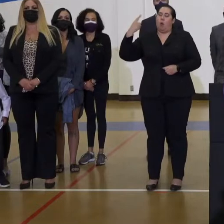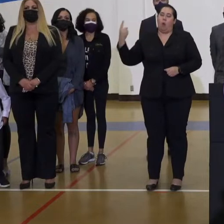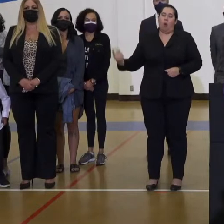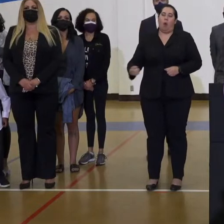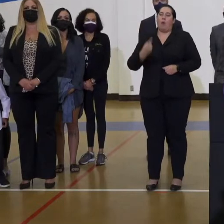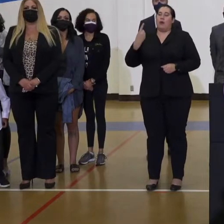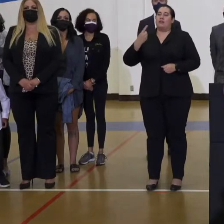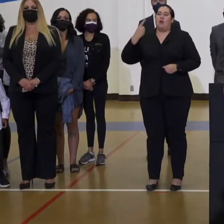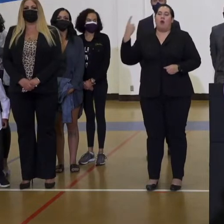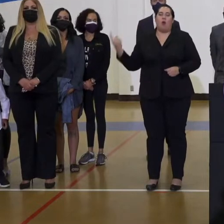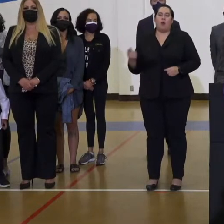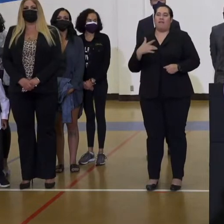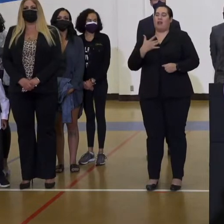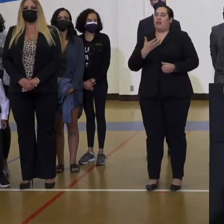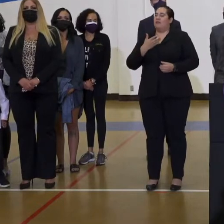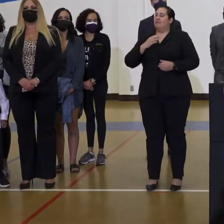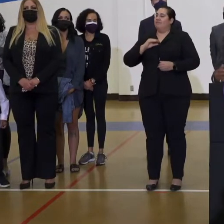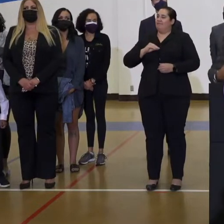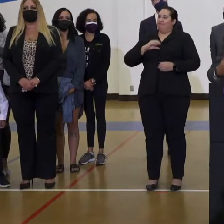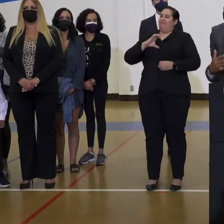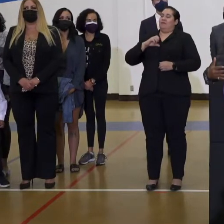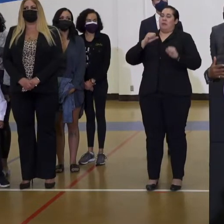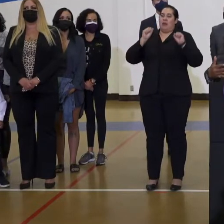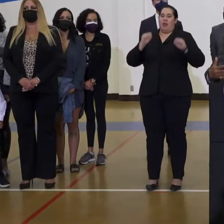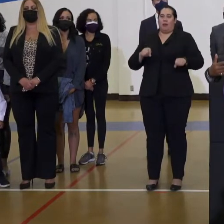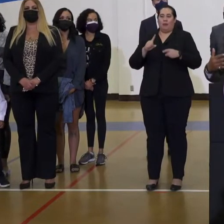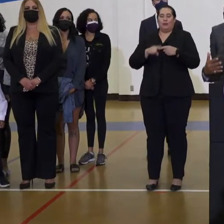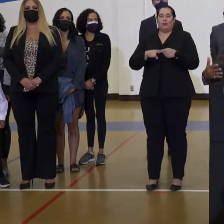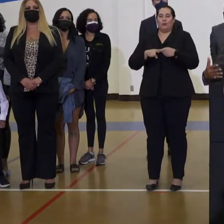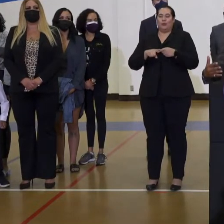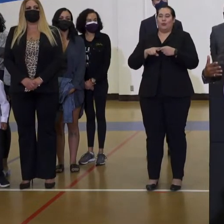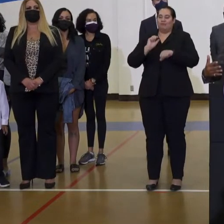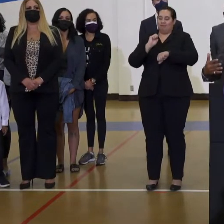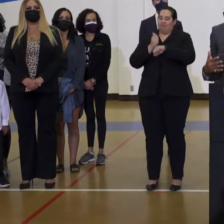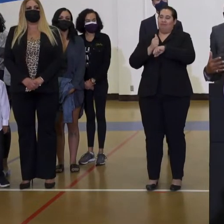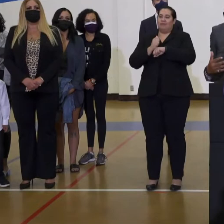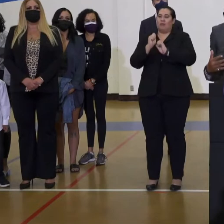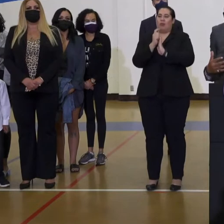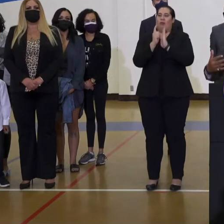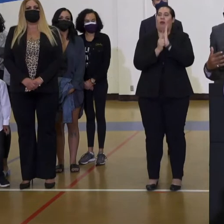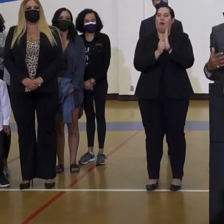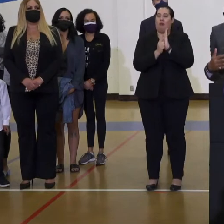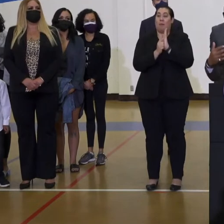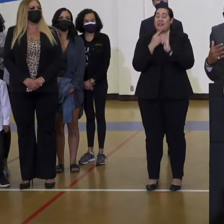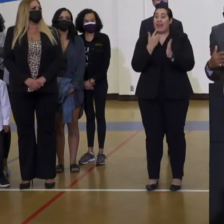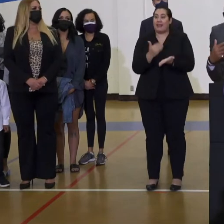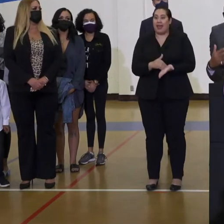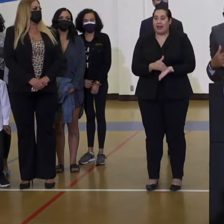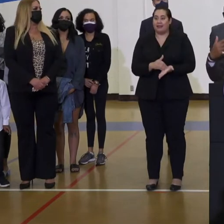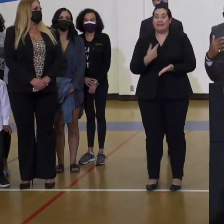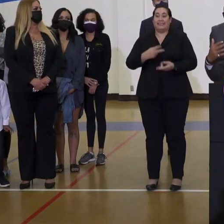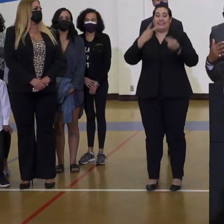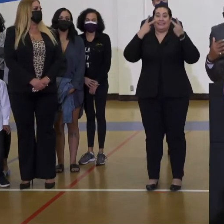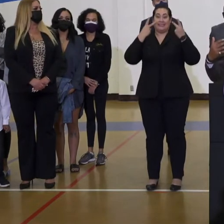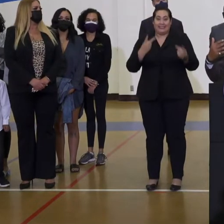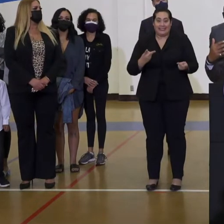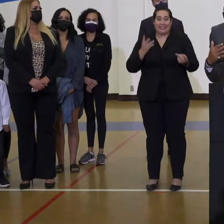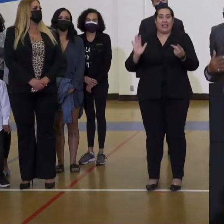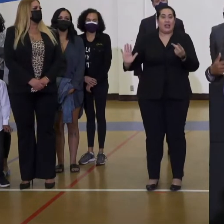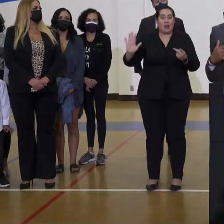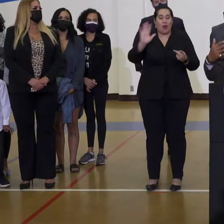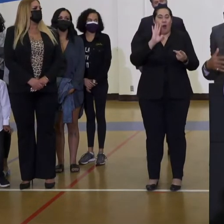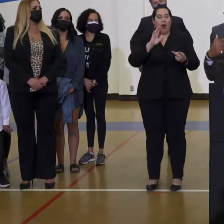always, it is always gratifying to be able to put into law. Let me say that again, to see